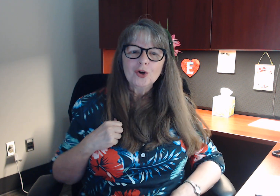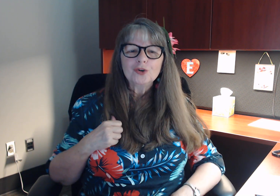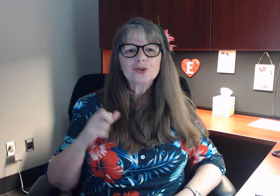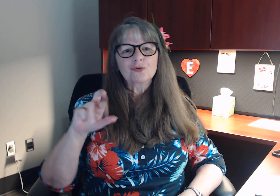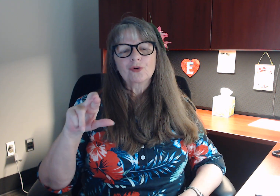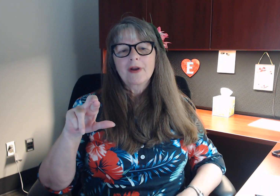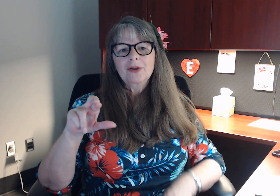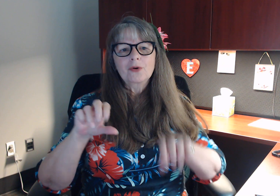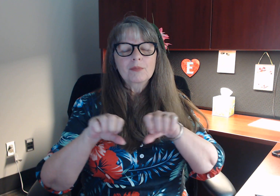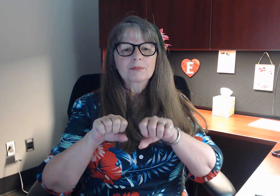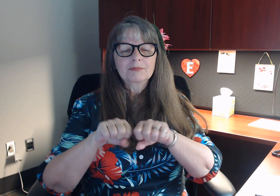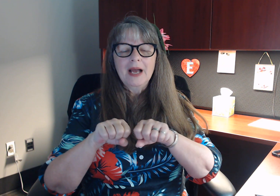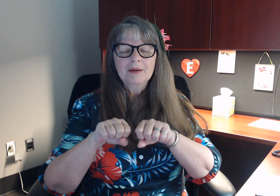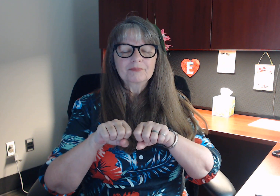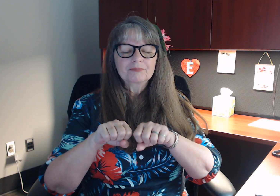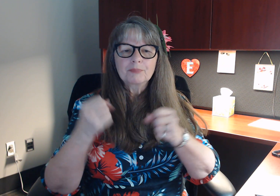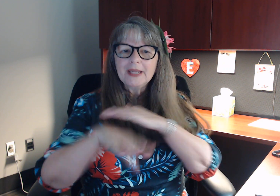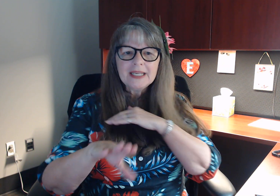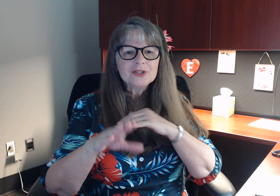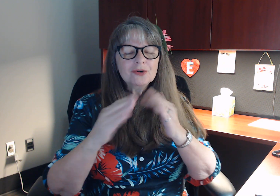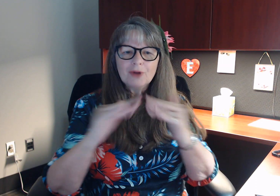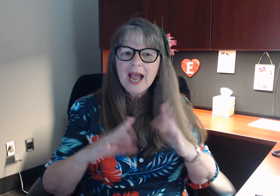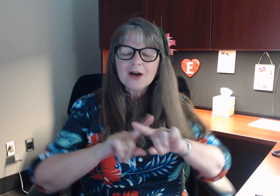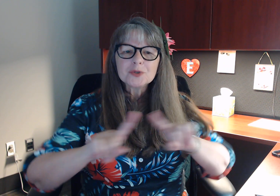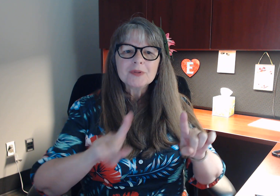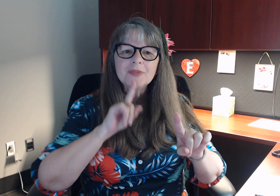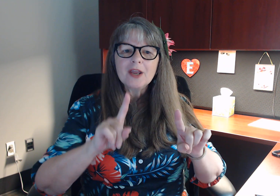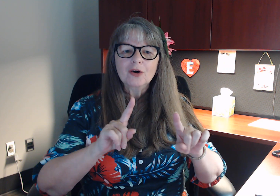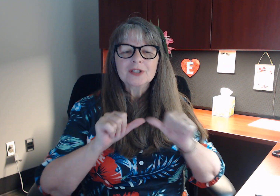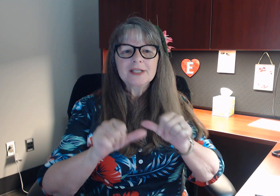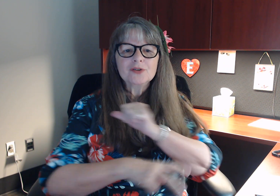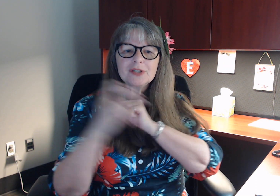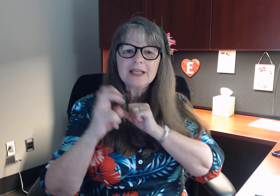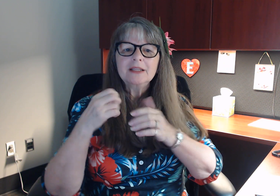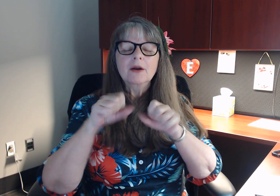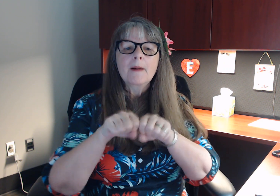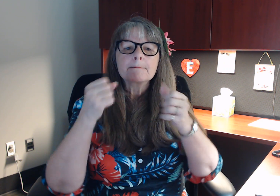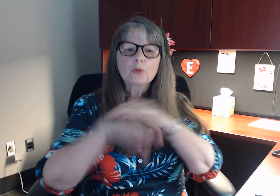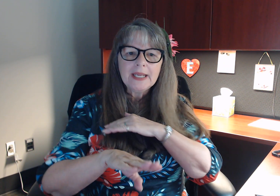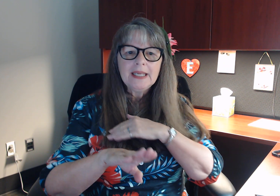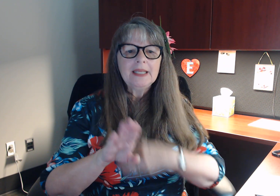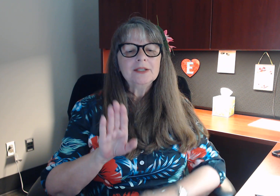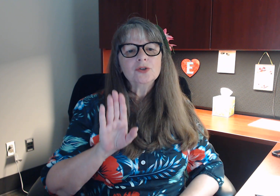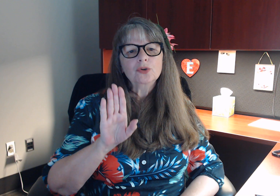purse or, you know, breaking into your house, but they are still stealing. They're breaking into